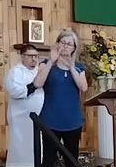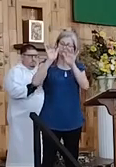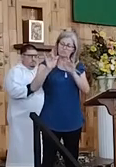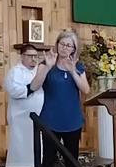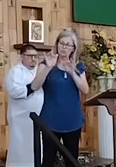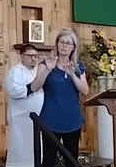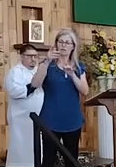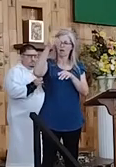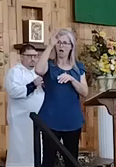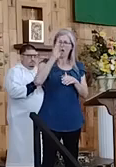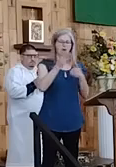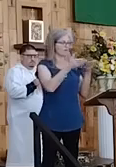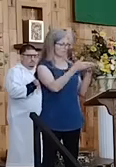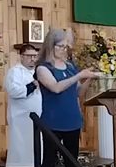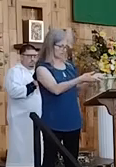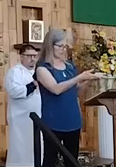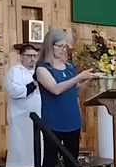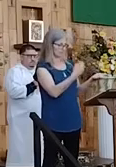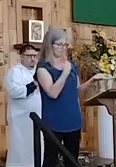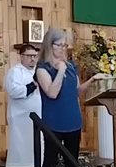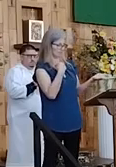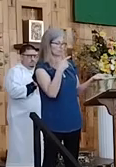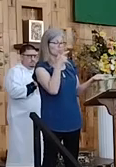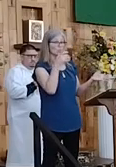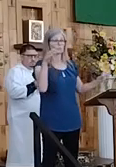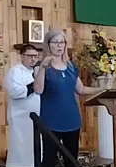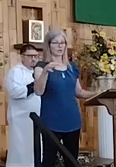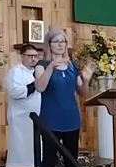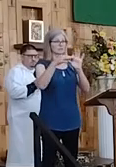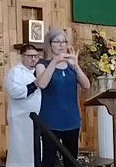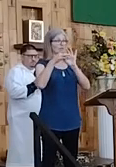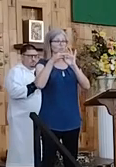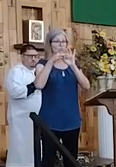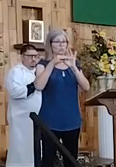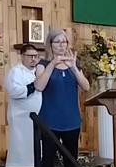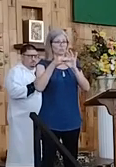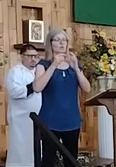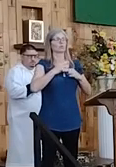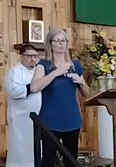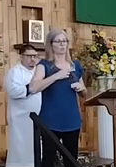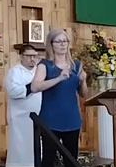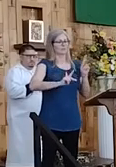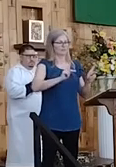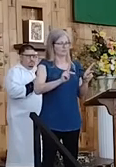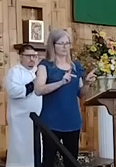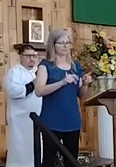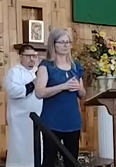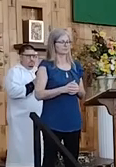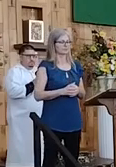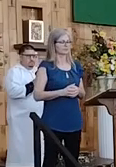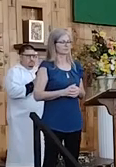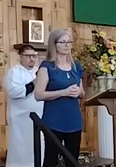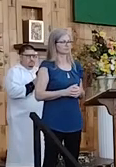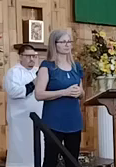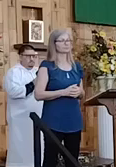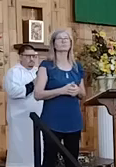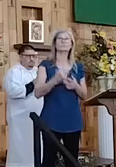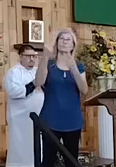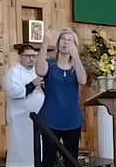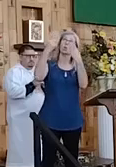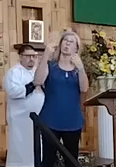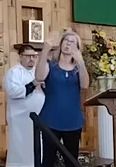this sacrificial victim who reconciles to you the human race. Look